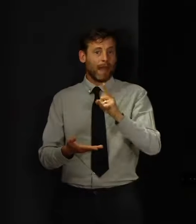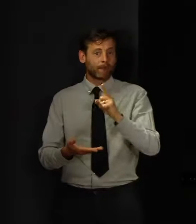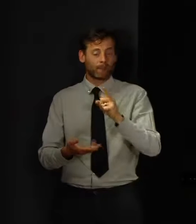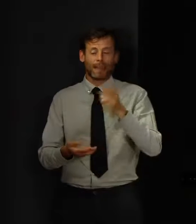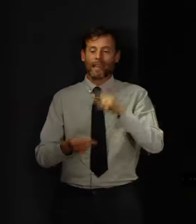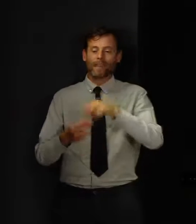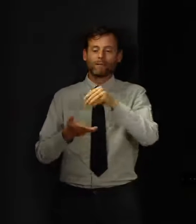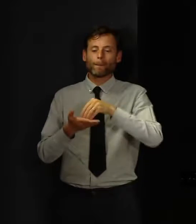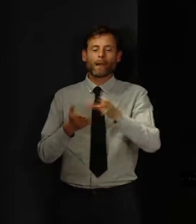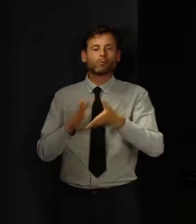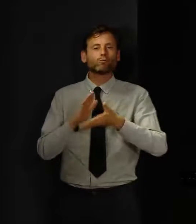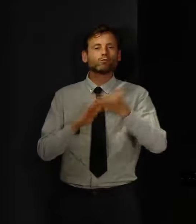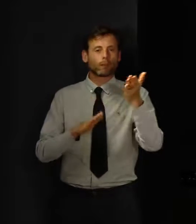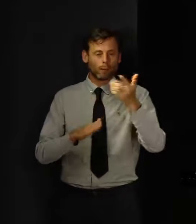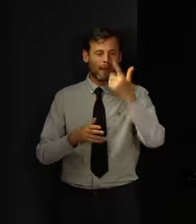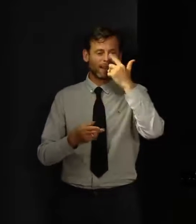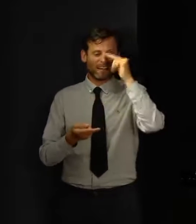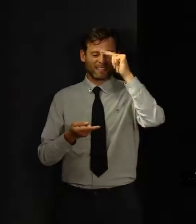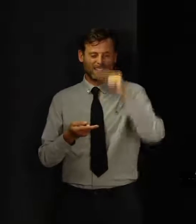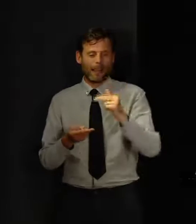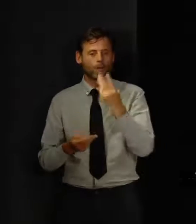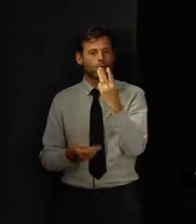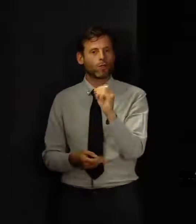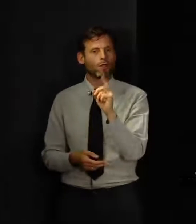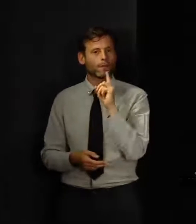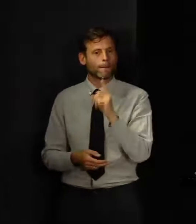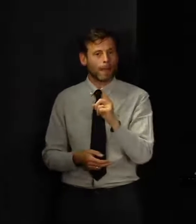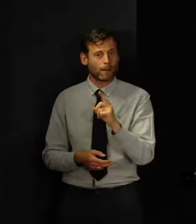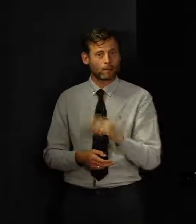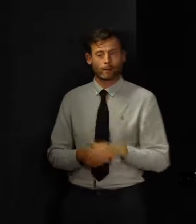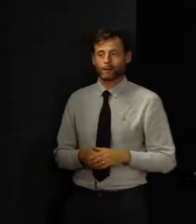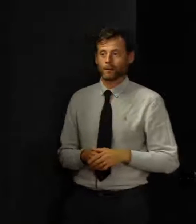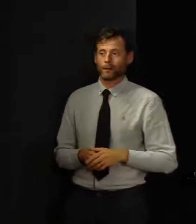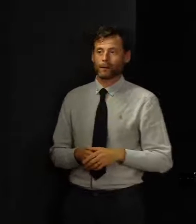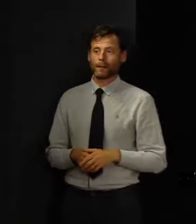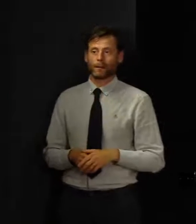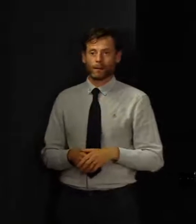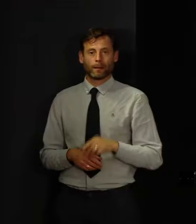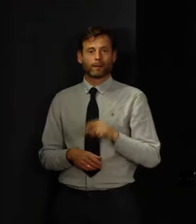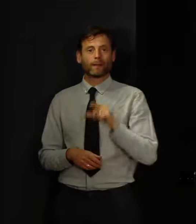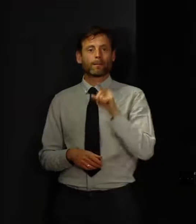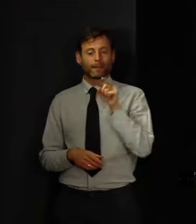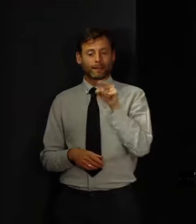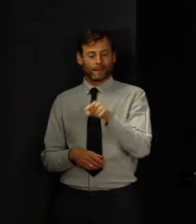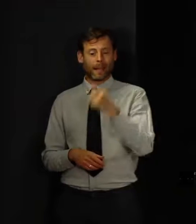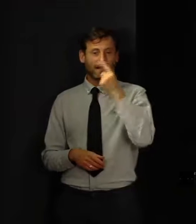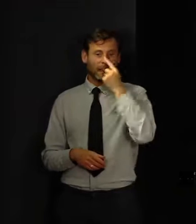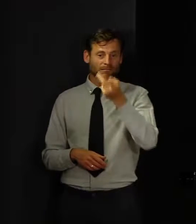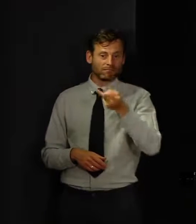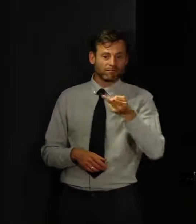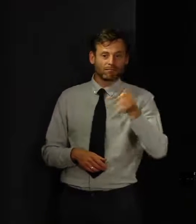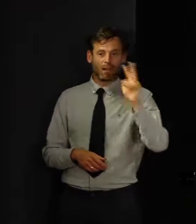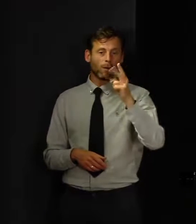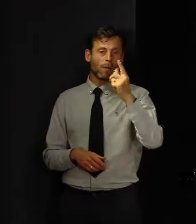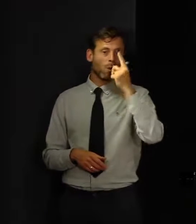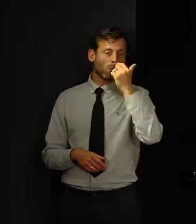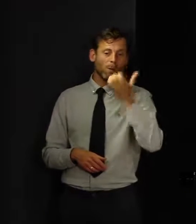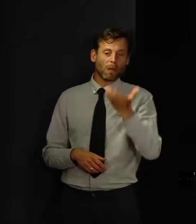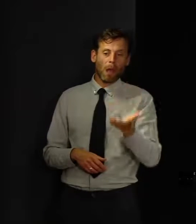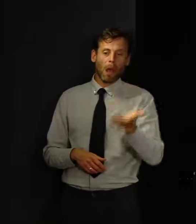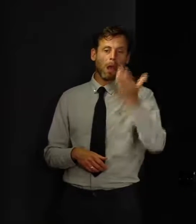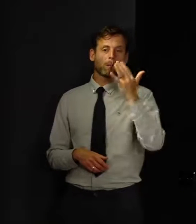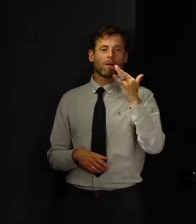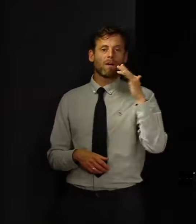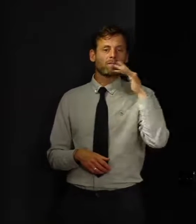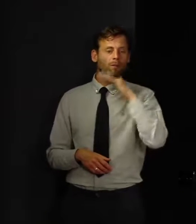paid within early timescales. And that then, for per offence, is doubled up to the maximum. It could be 500, but it would,